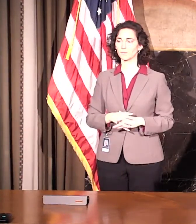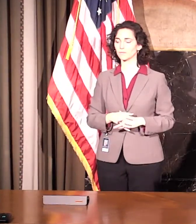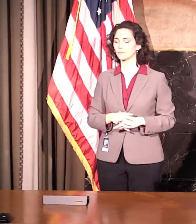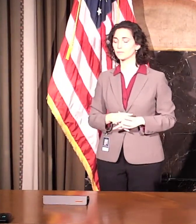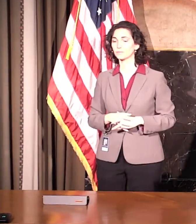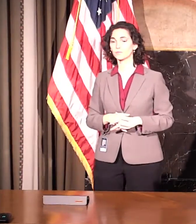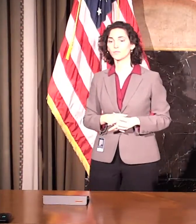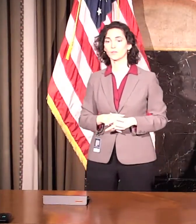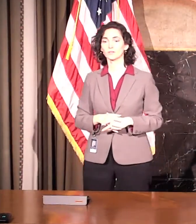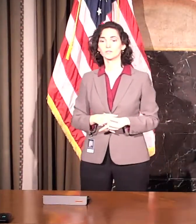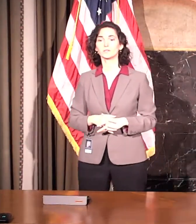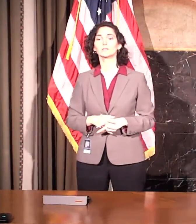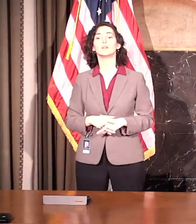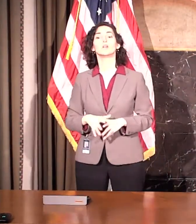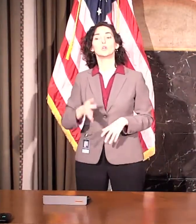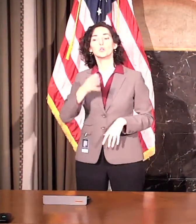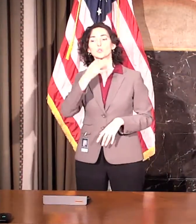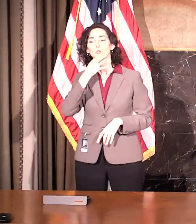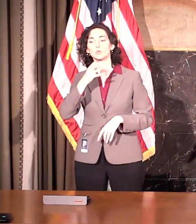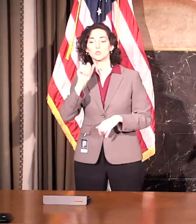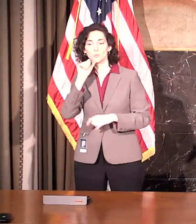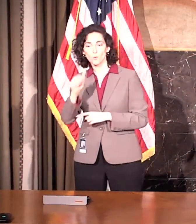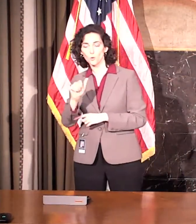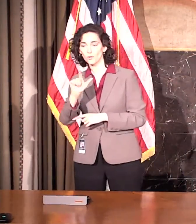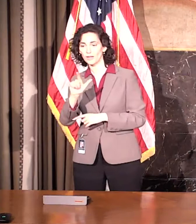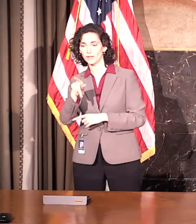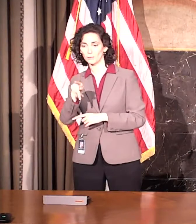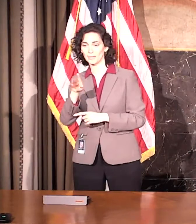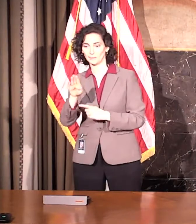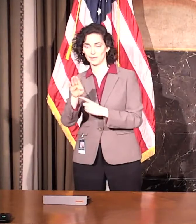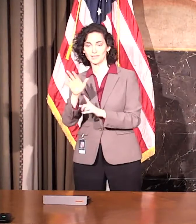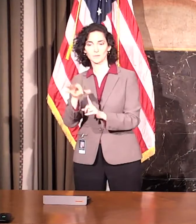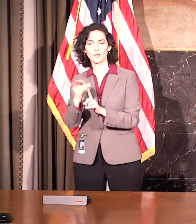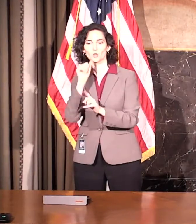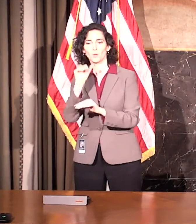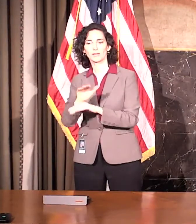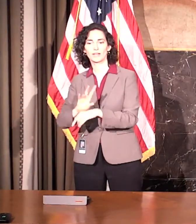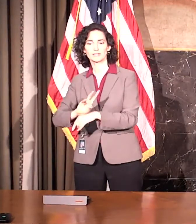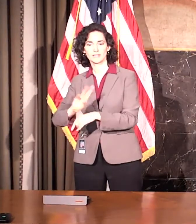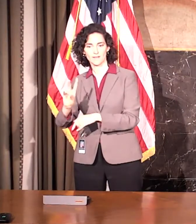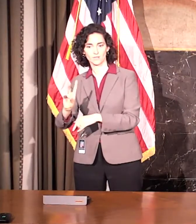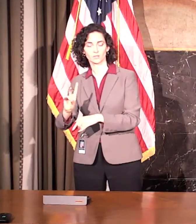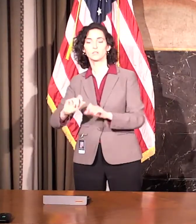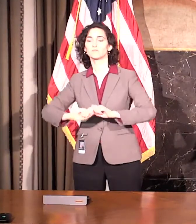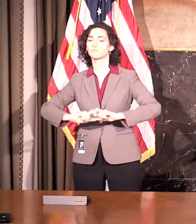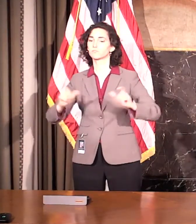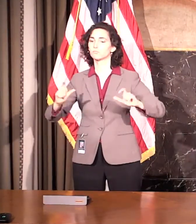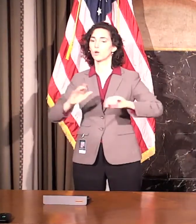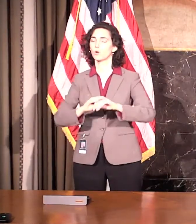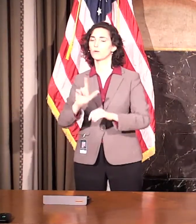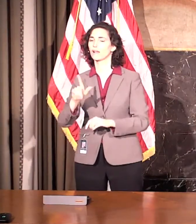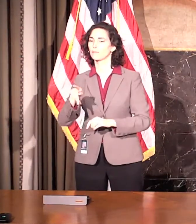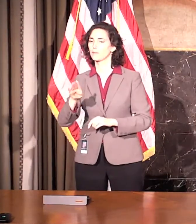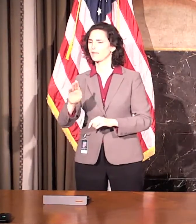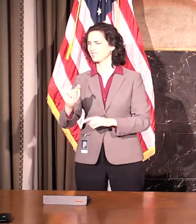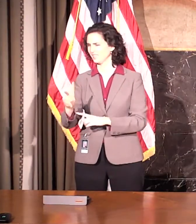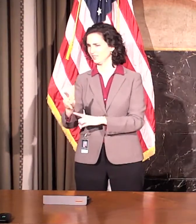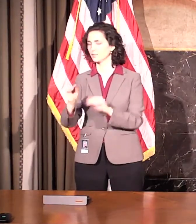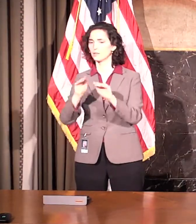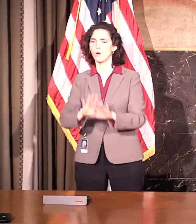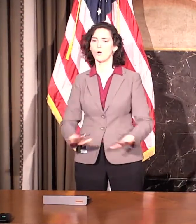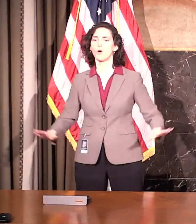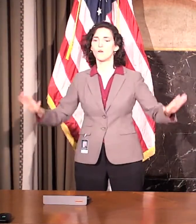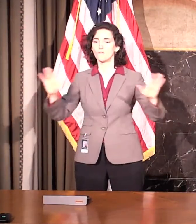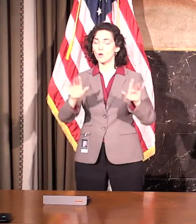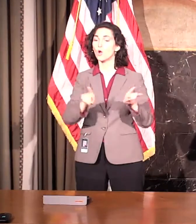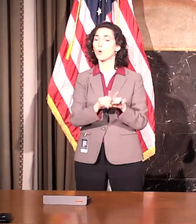There will be an LPB special tomorrow night at 7 o'clock statewide. I think it's going to air again on Sunday evening